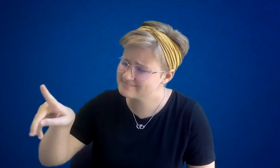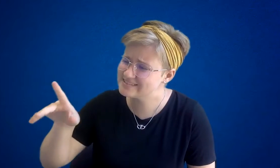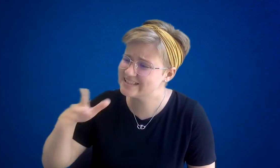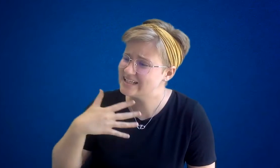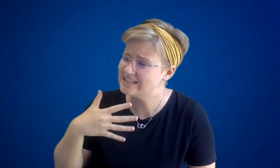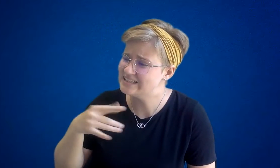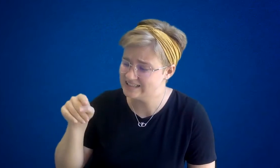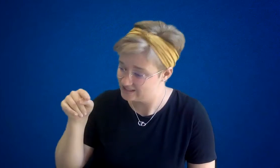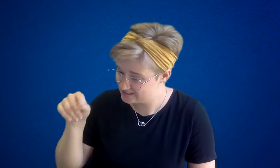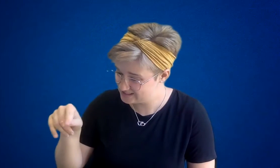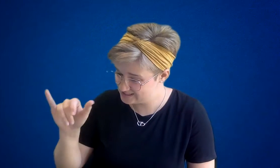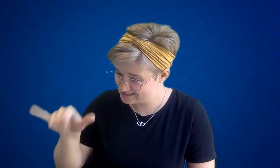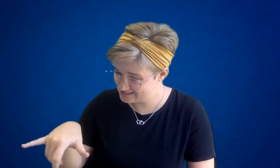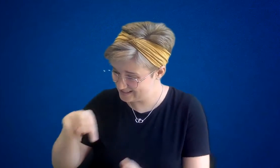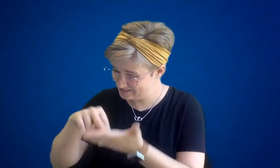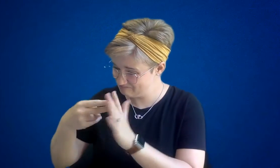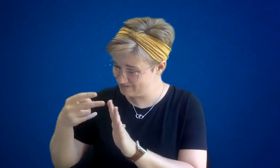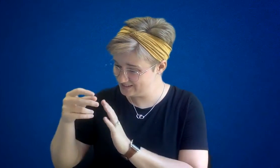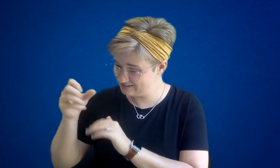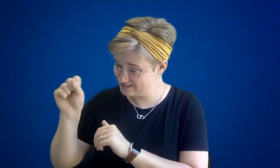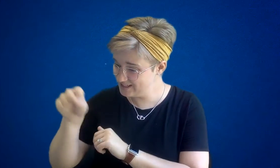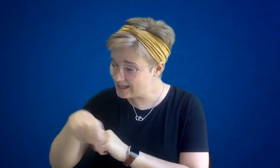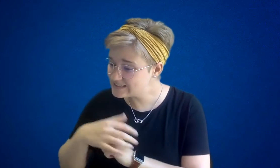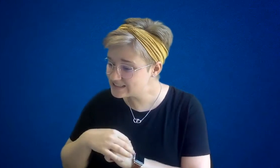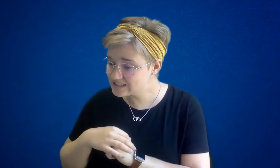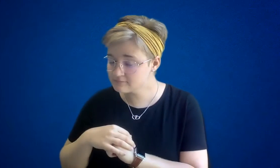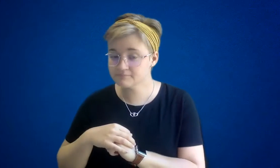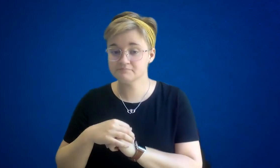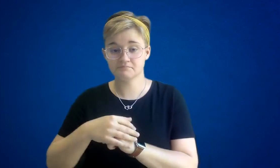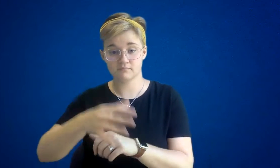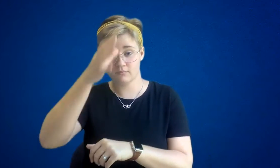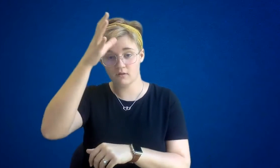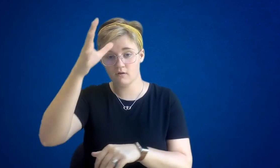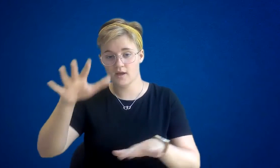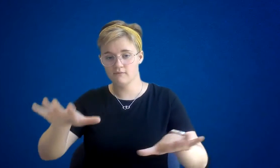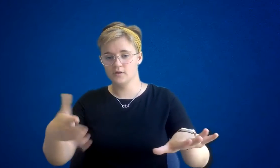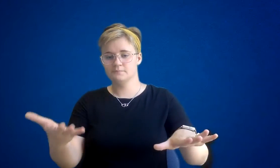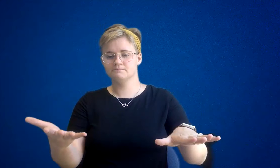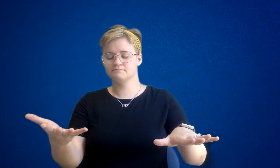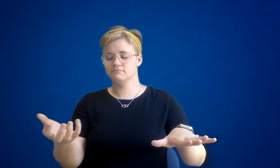"Does that mean yes?" Grandfather closed his hand slowly and then opened it